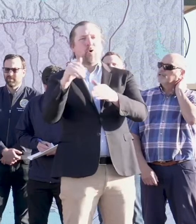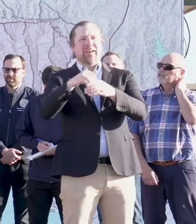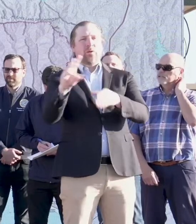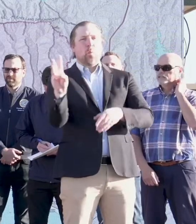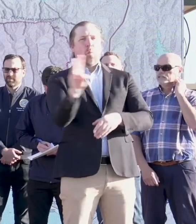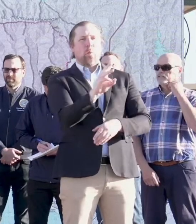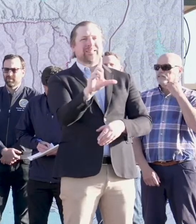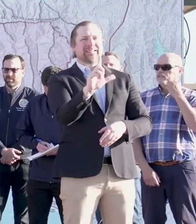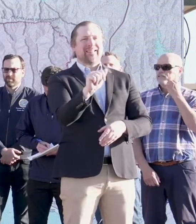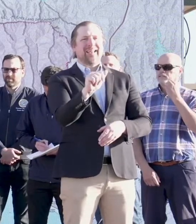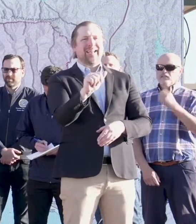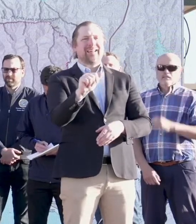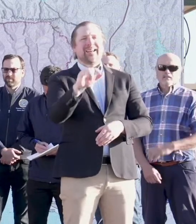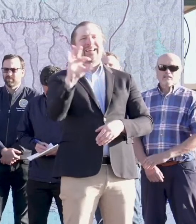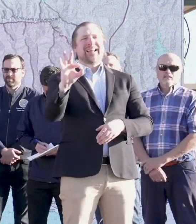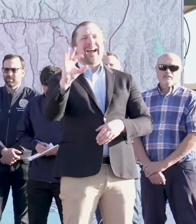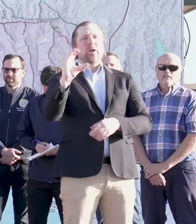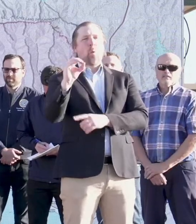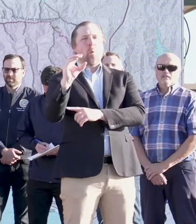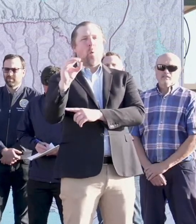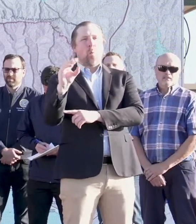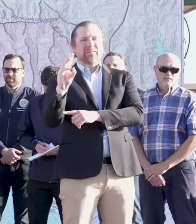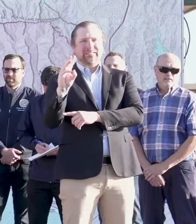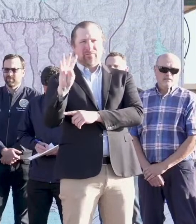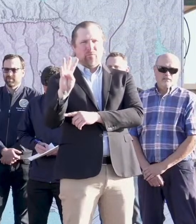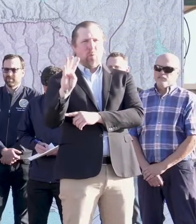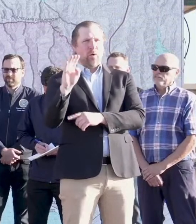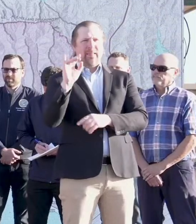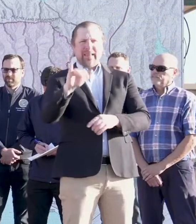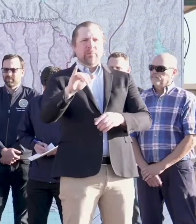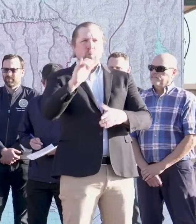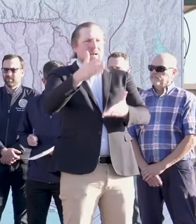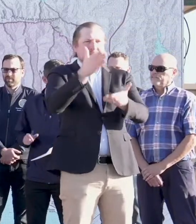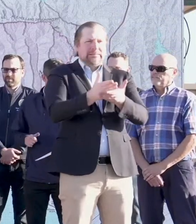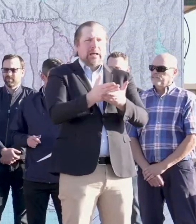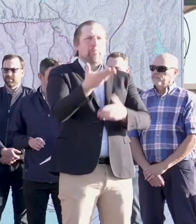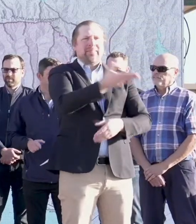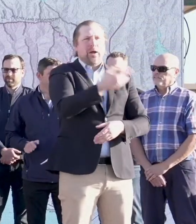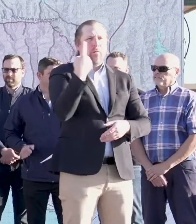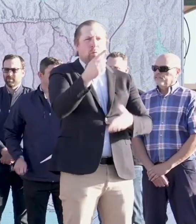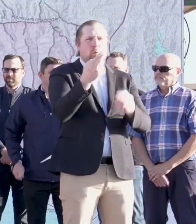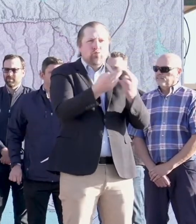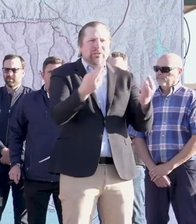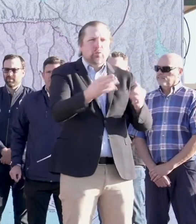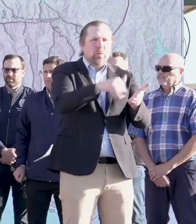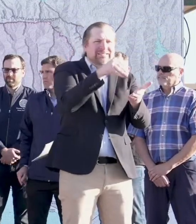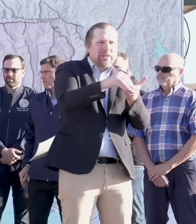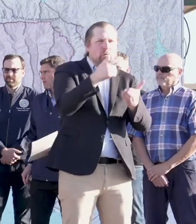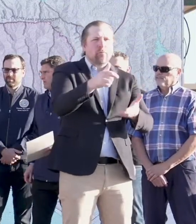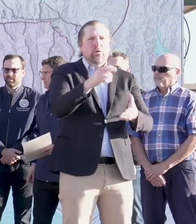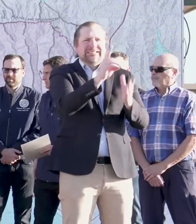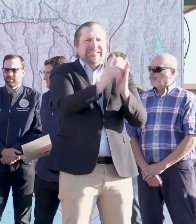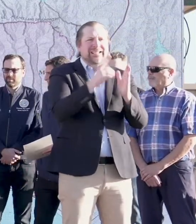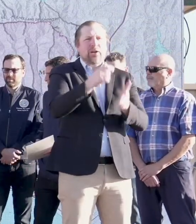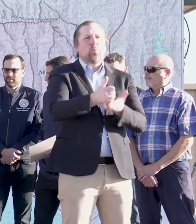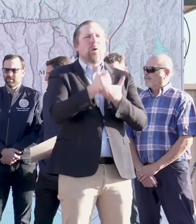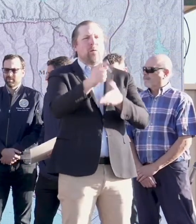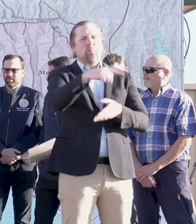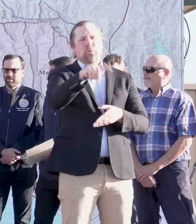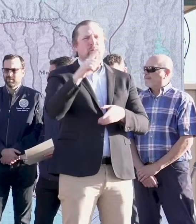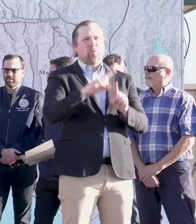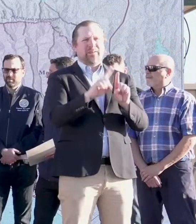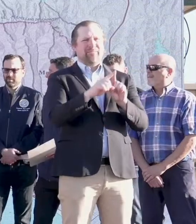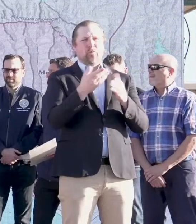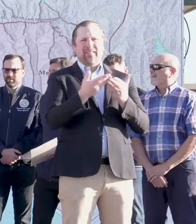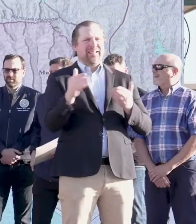Angeles, 90064. This is a one-stop information and resource center designed to assist residents and business owners for such